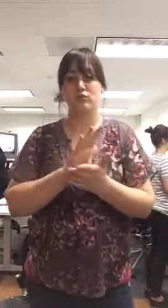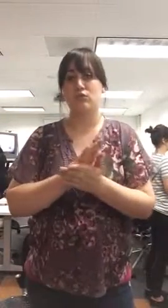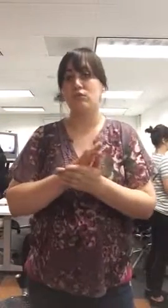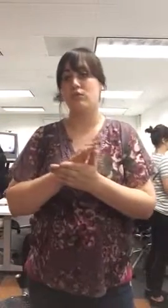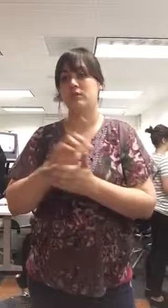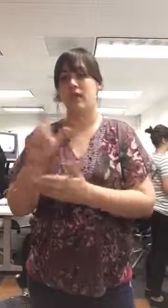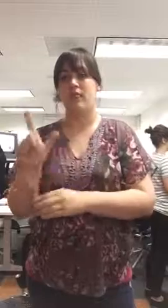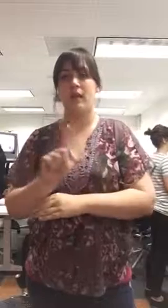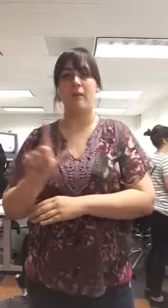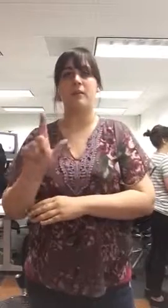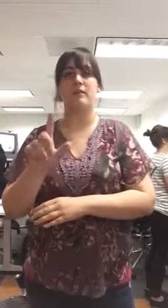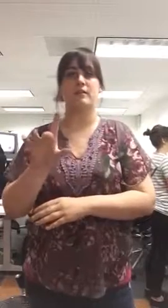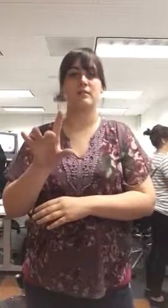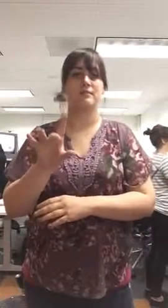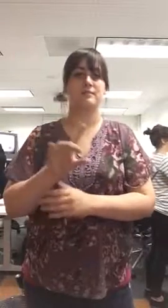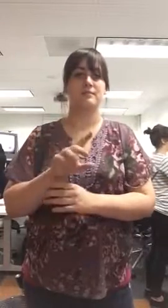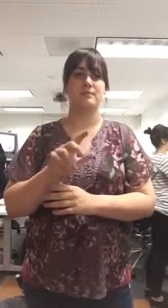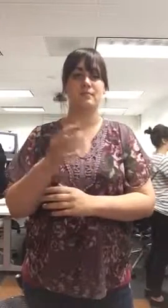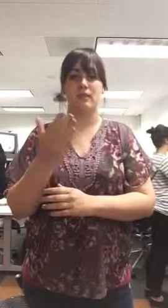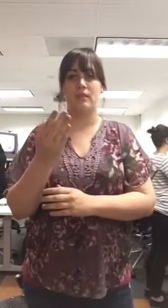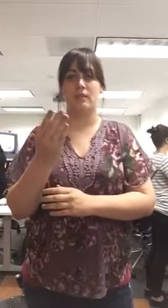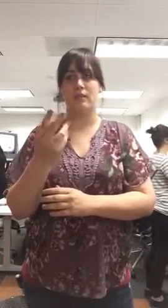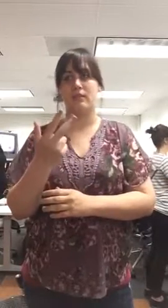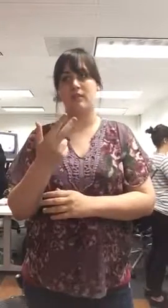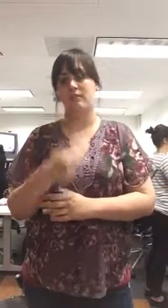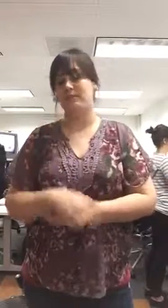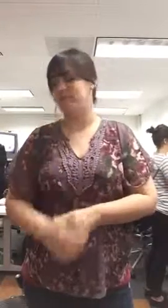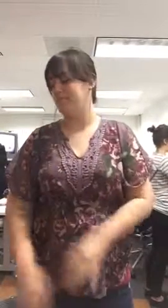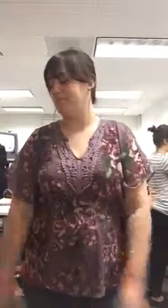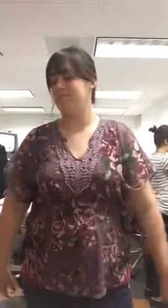31,000 factories, 1,300 bridges,